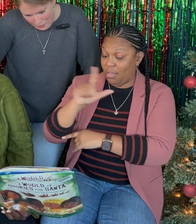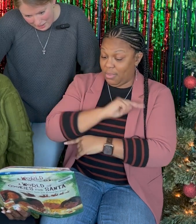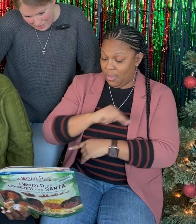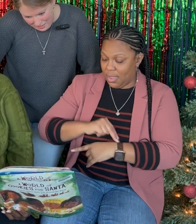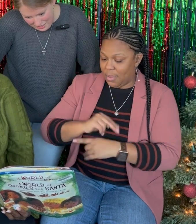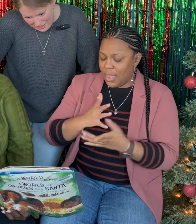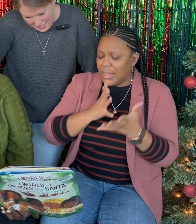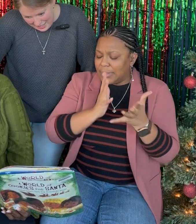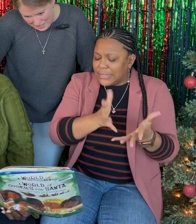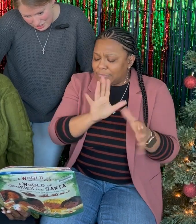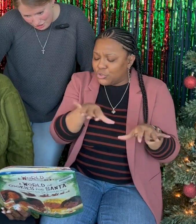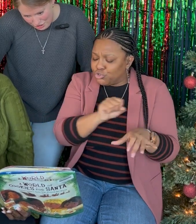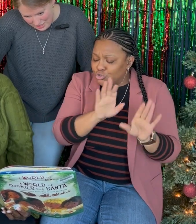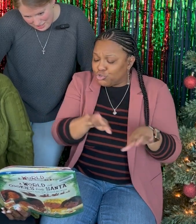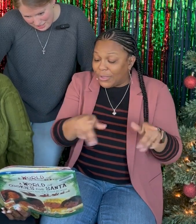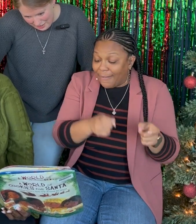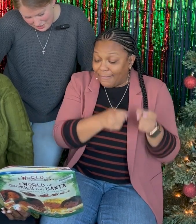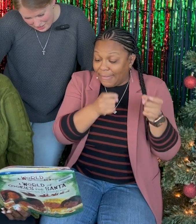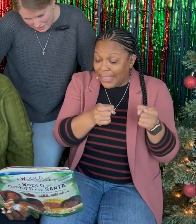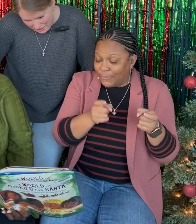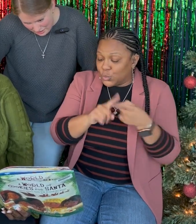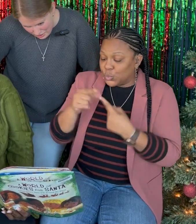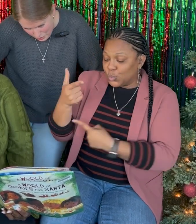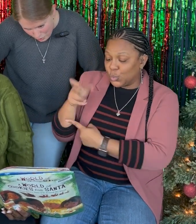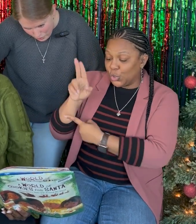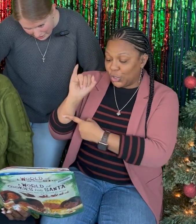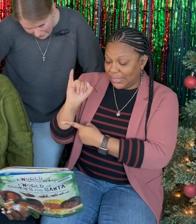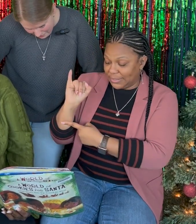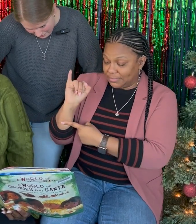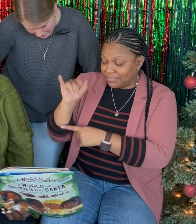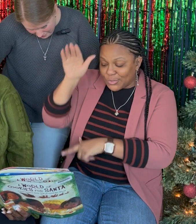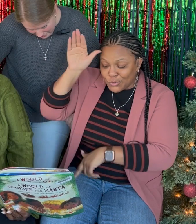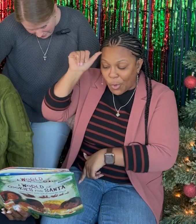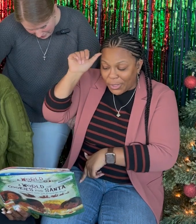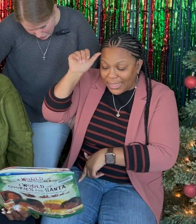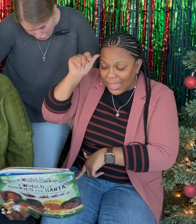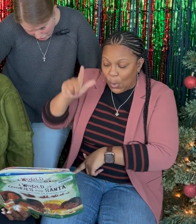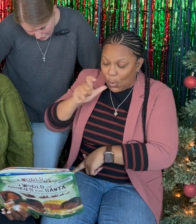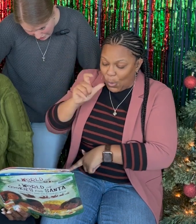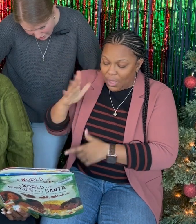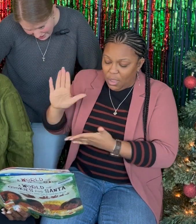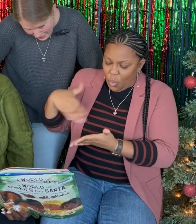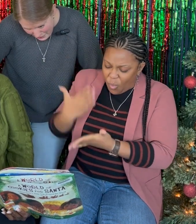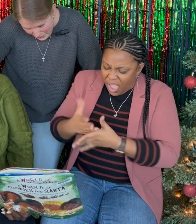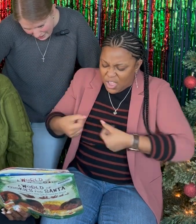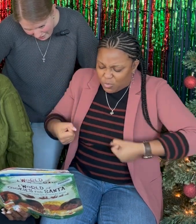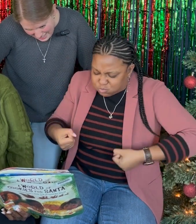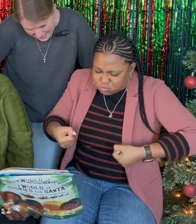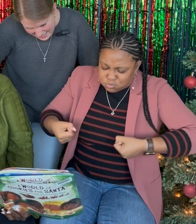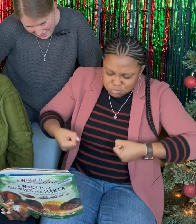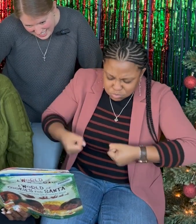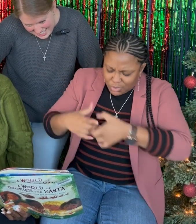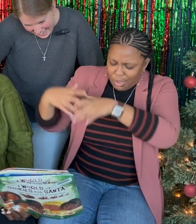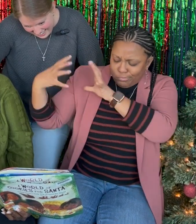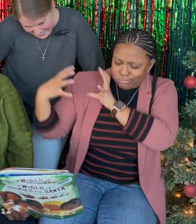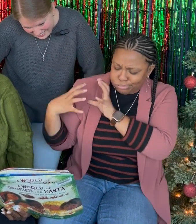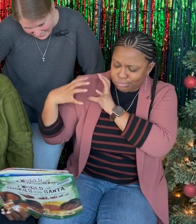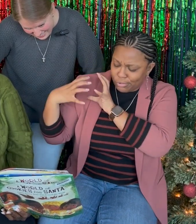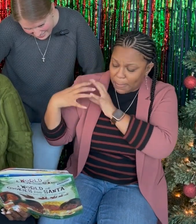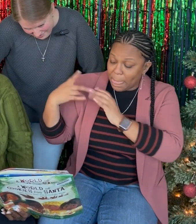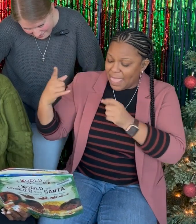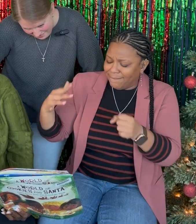Pierre Noël takes the children's gifts to Guy, the donkey who carries his heavy